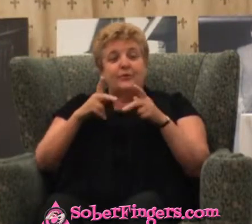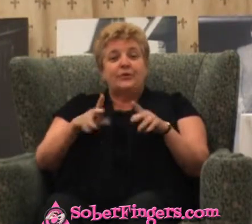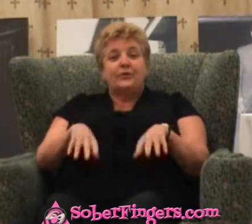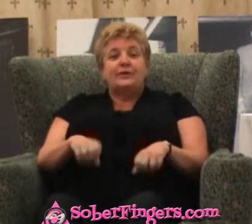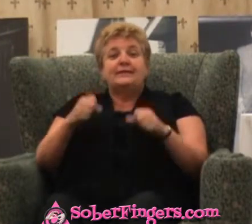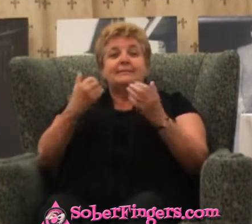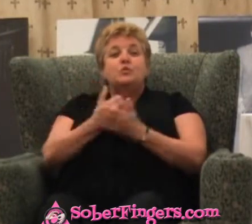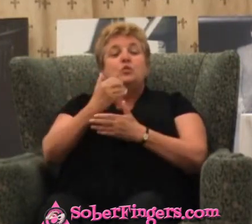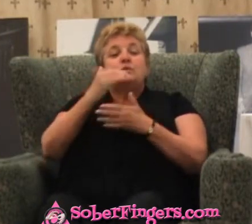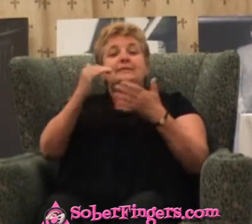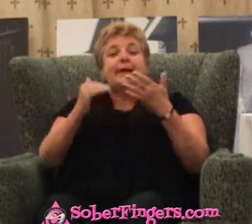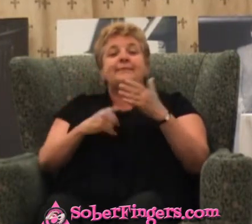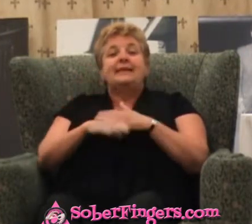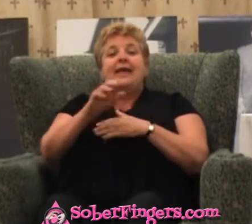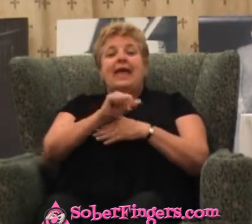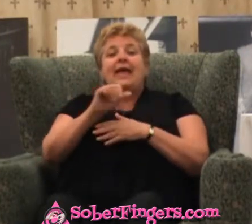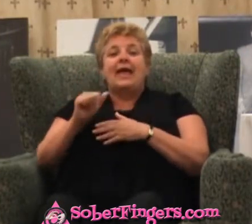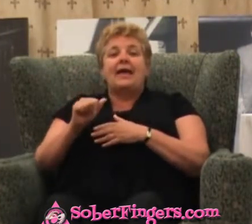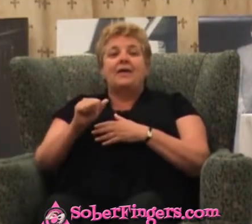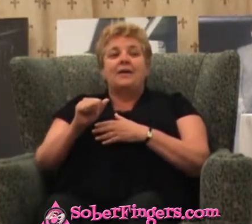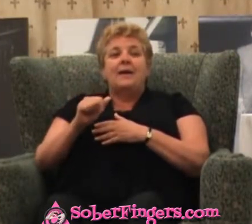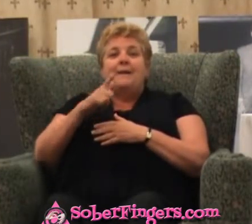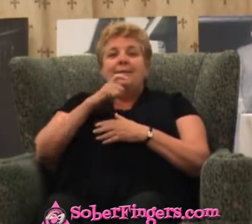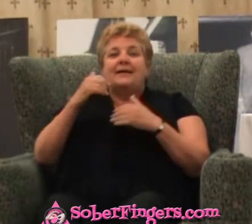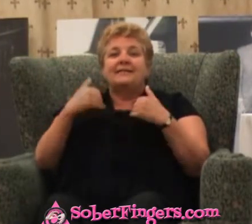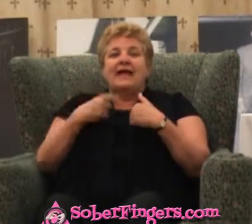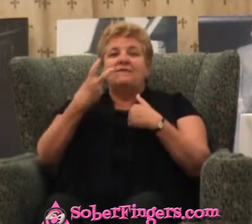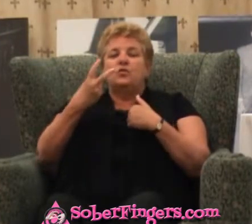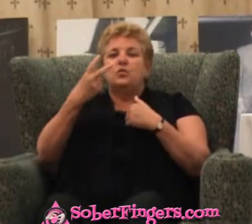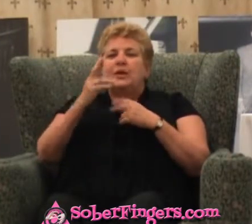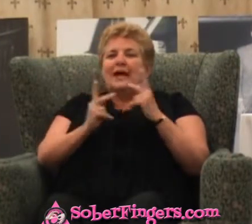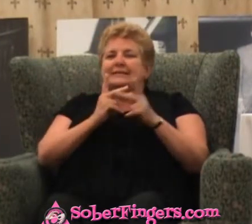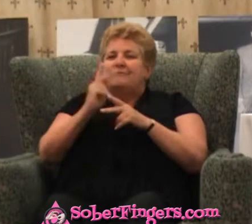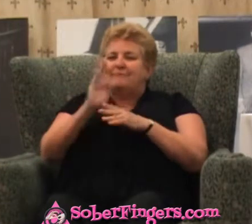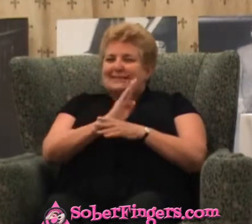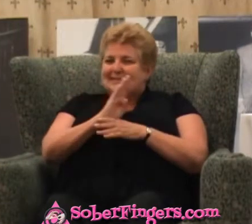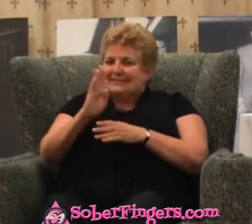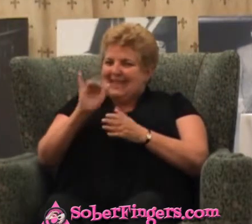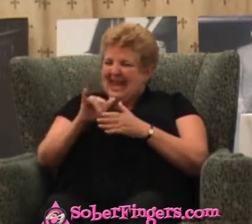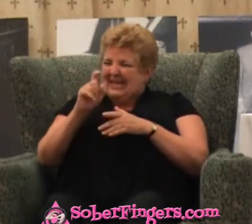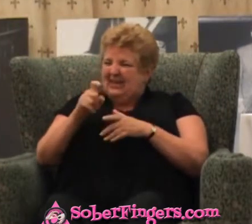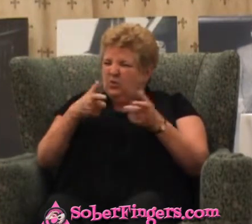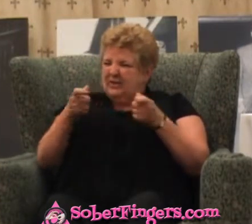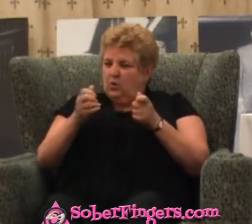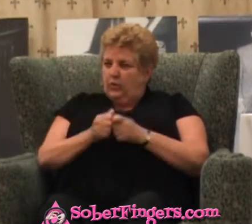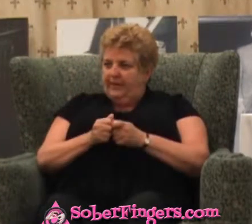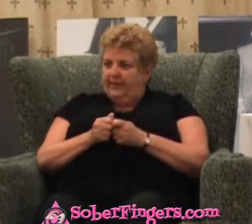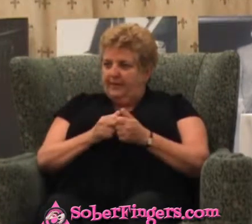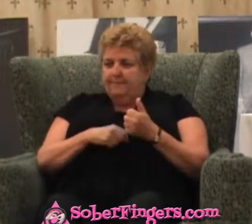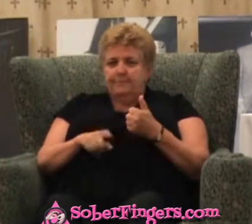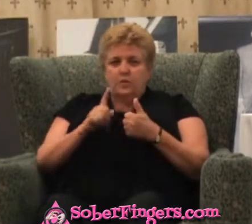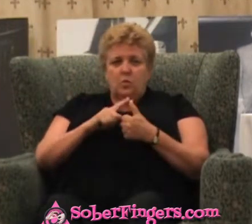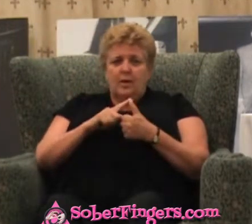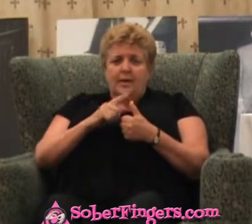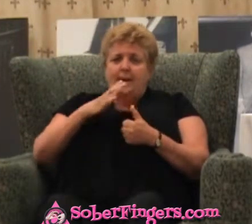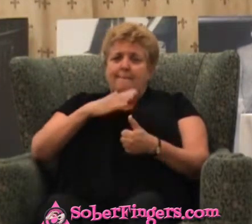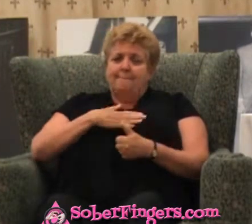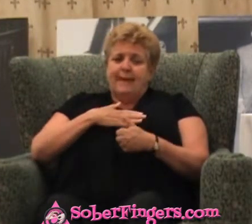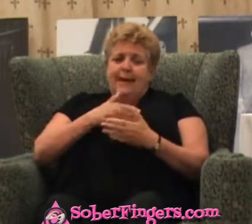Anonymous because I've had 2 types of affairs that I needed to deal with. My little Misty, March 26